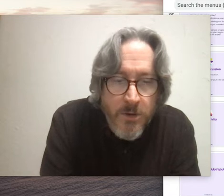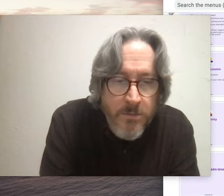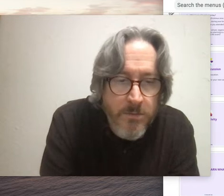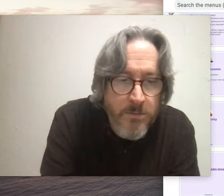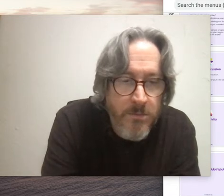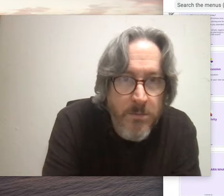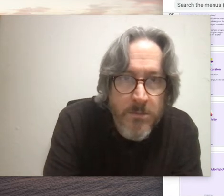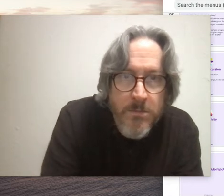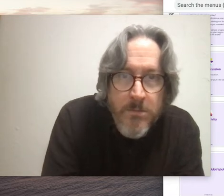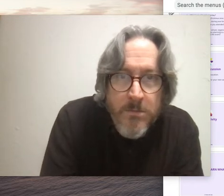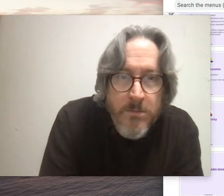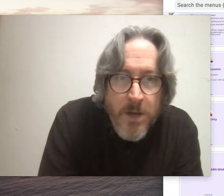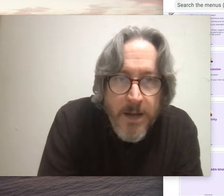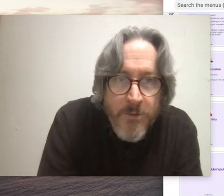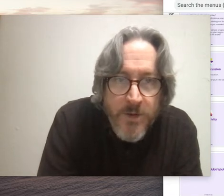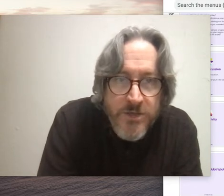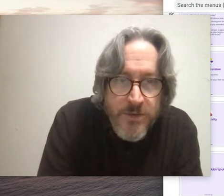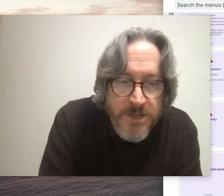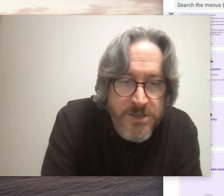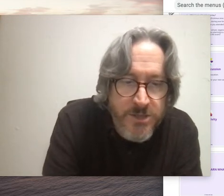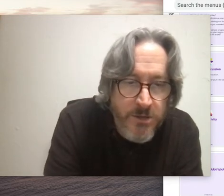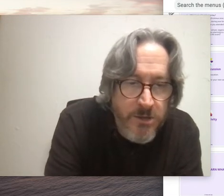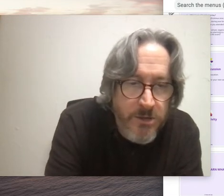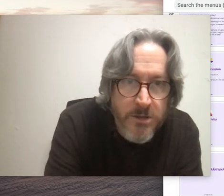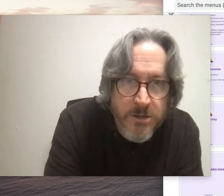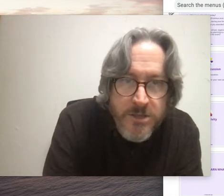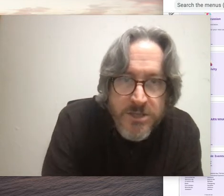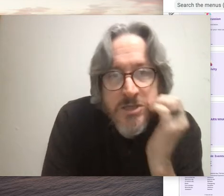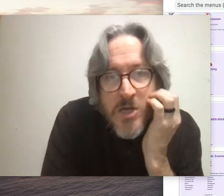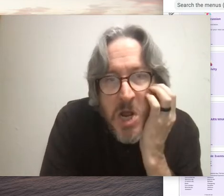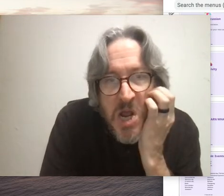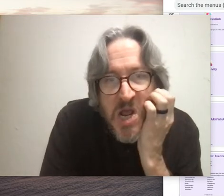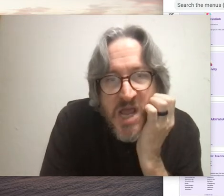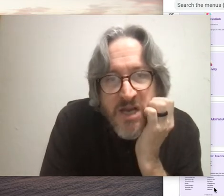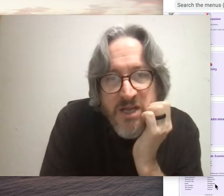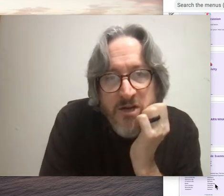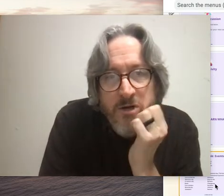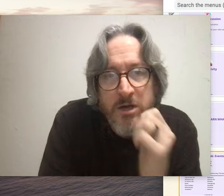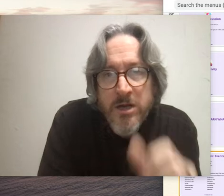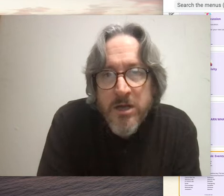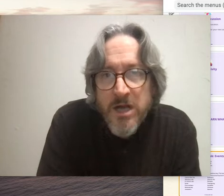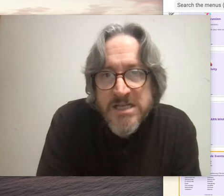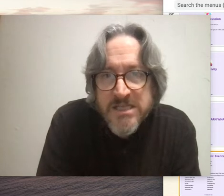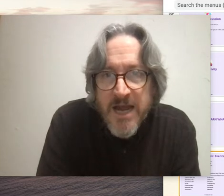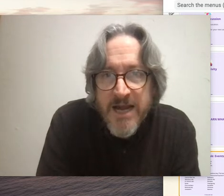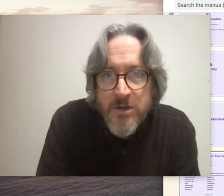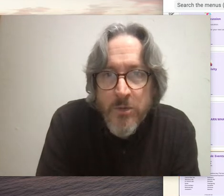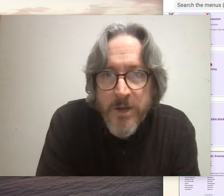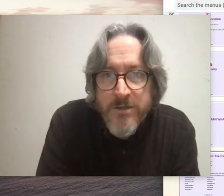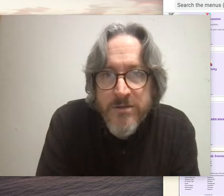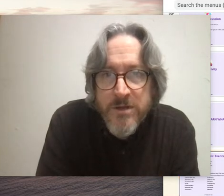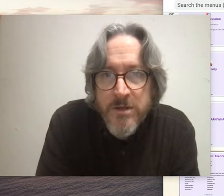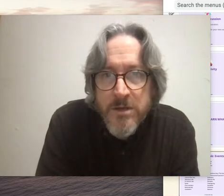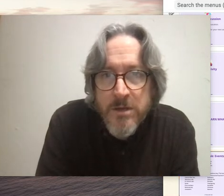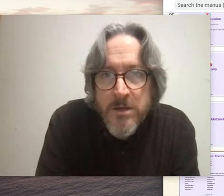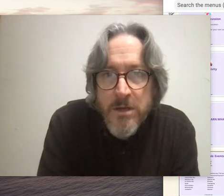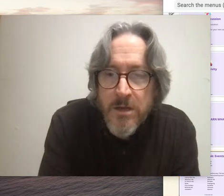Oh, no. I'm going to insert in here a slide